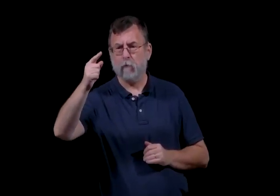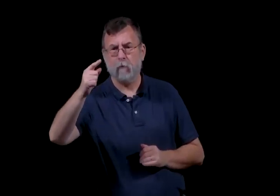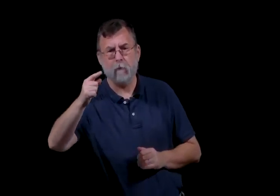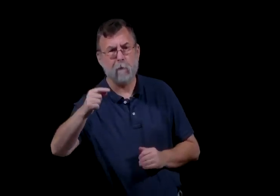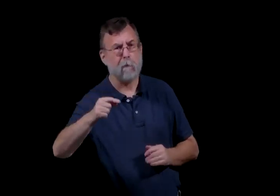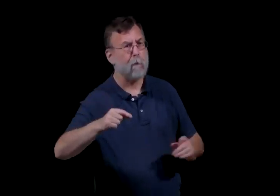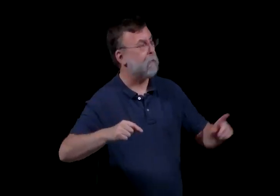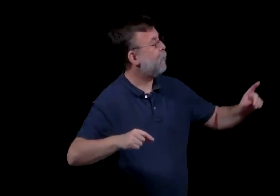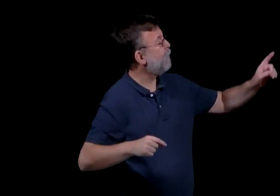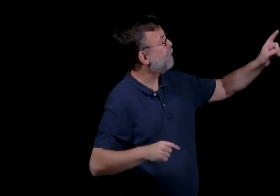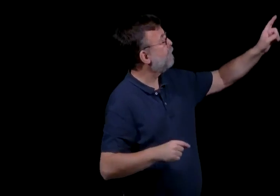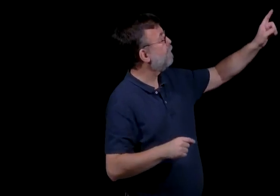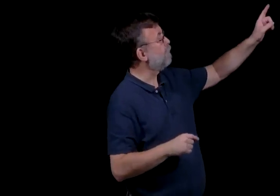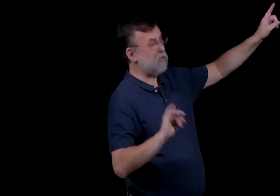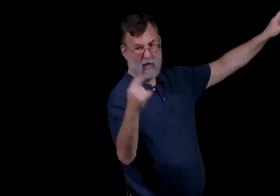And then there's another verse.